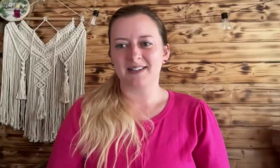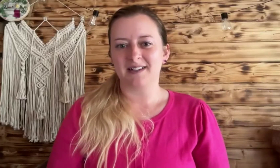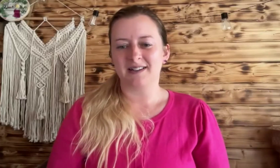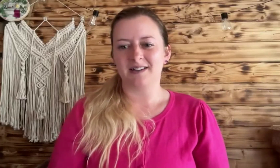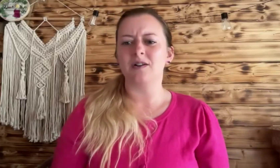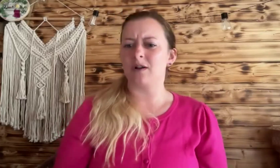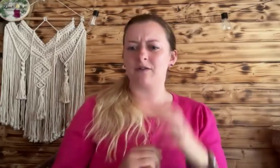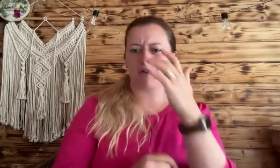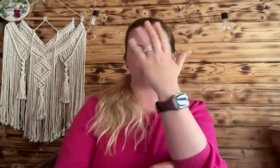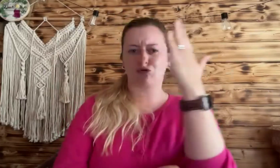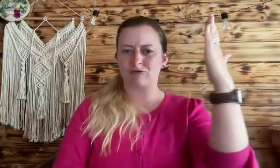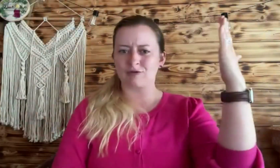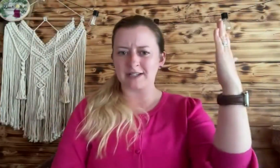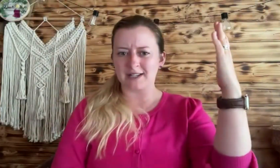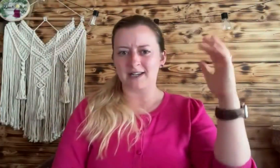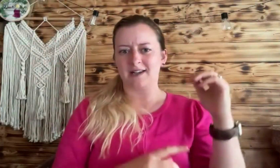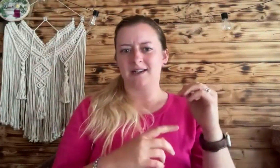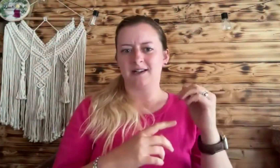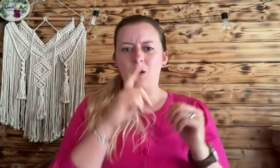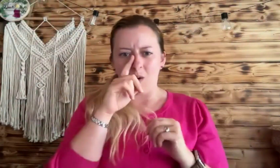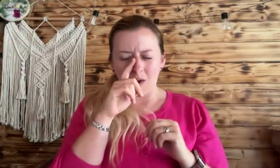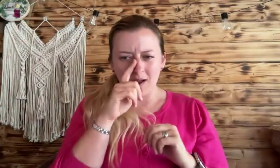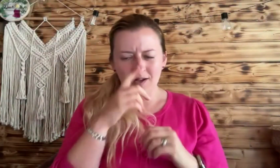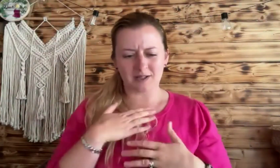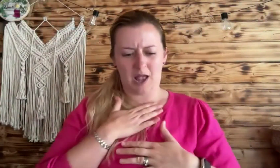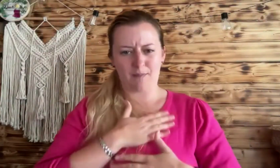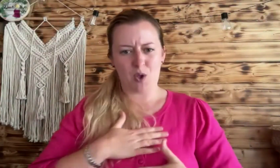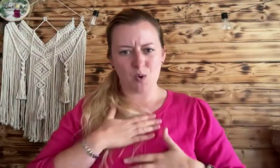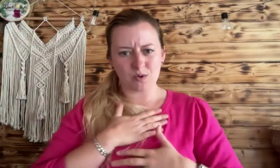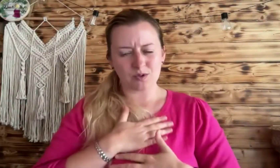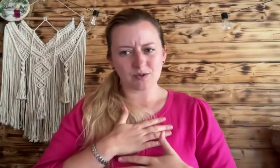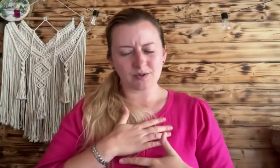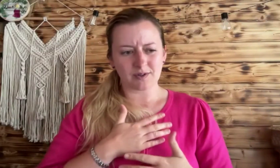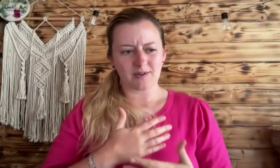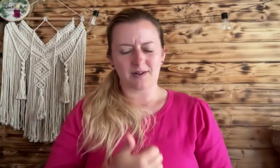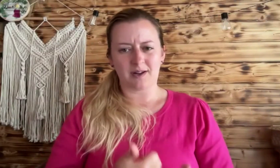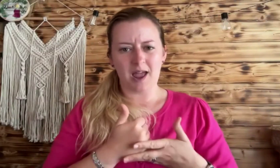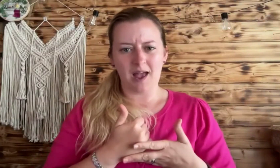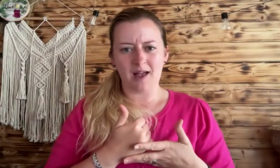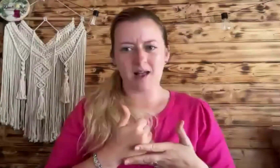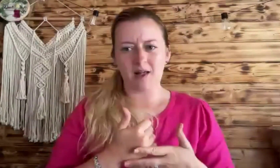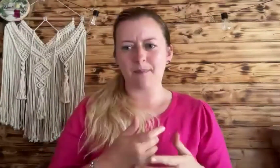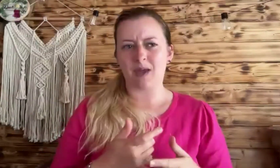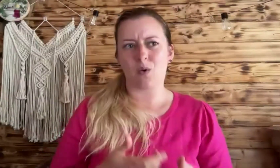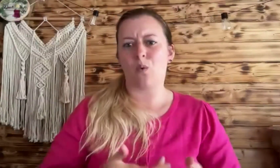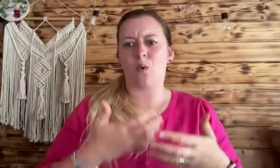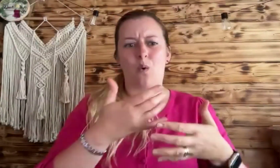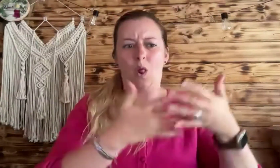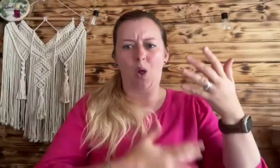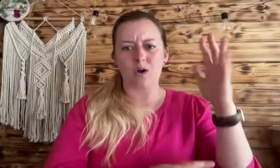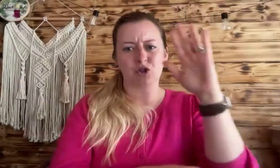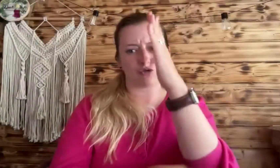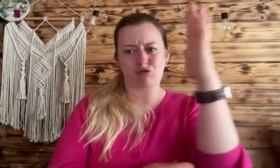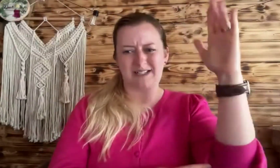notice the emotional connection. Anything to do with grief or shock, the tree oils are incredibly powerful, aren't they, for people who